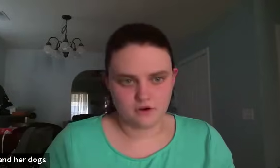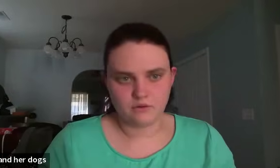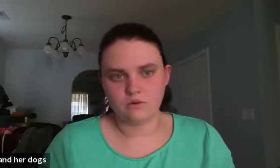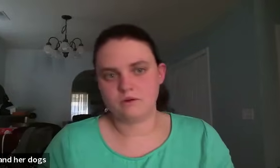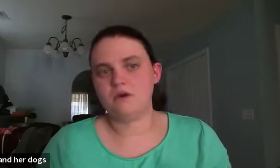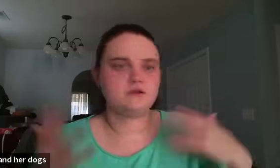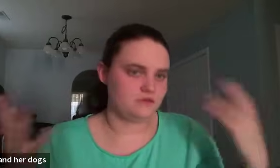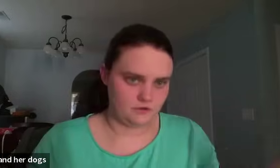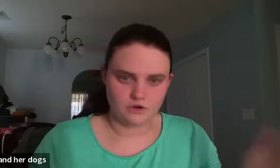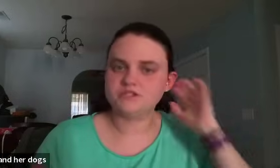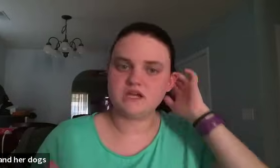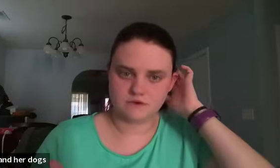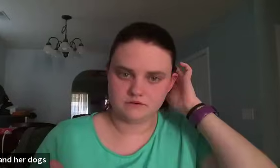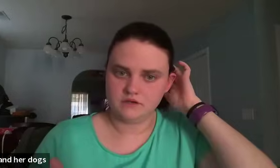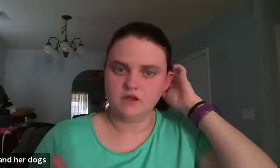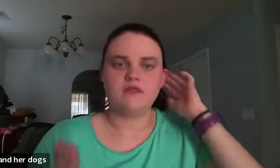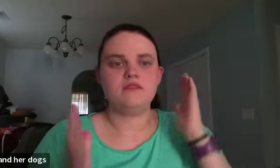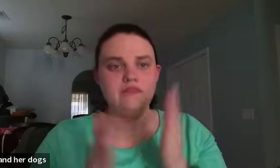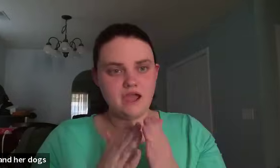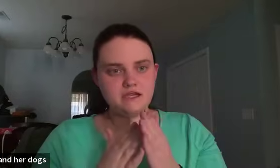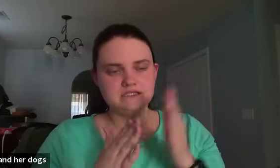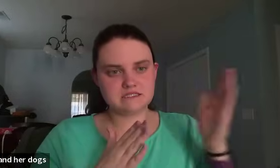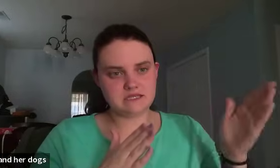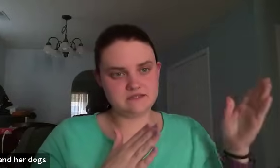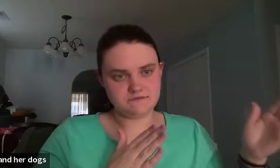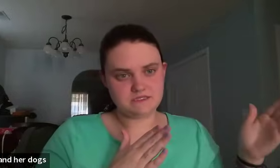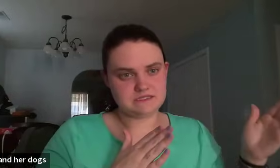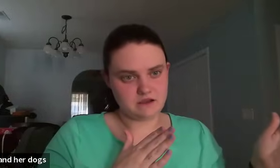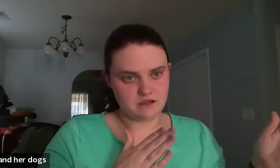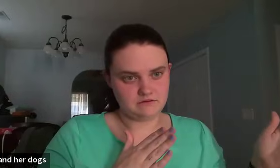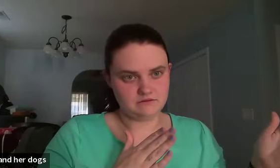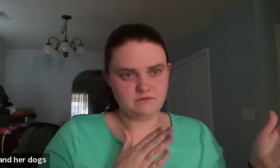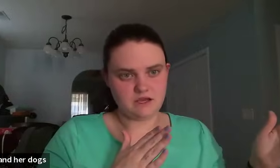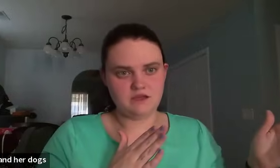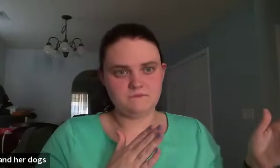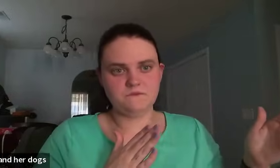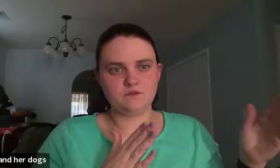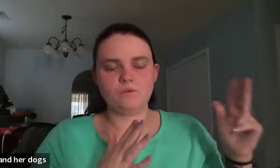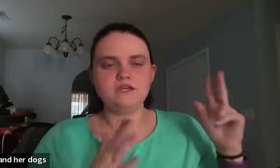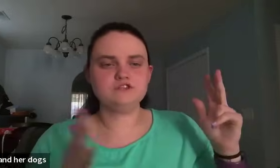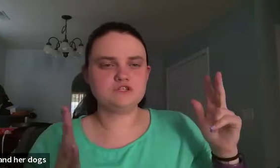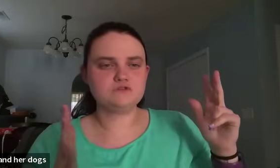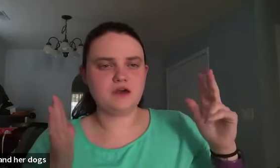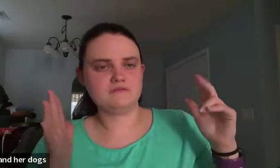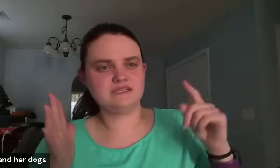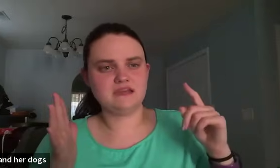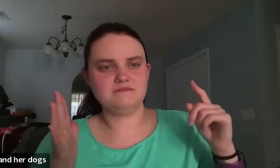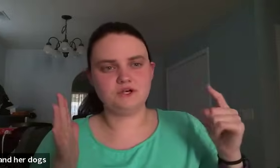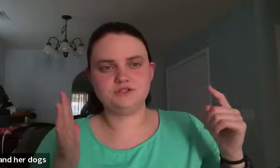Third or Mark the Third or whichever, that is a slightly different sign. Okay. The way you do the second, first,